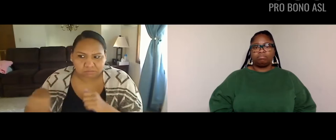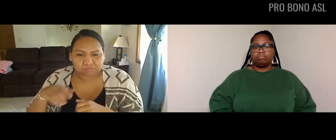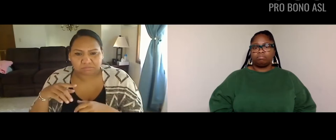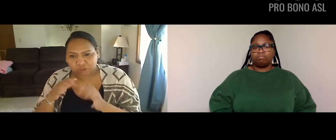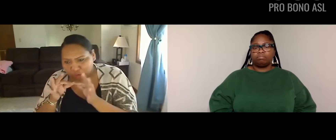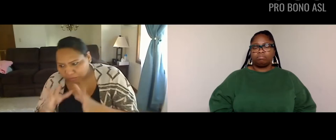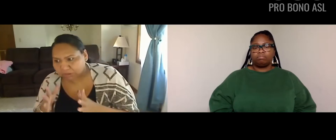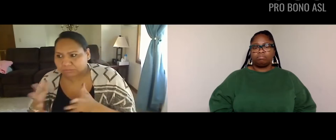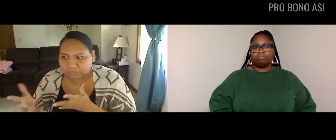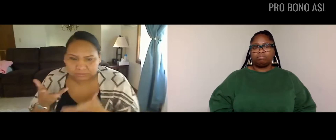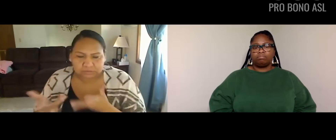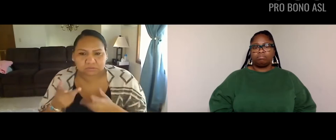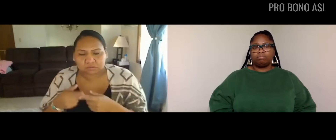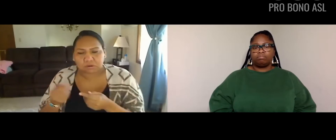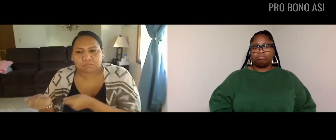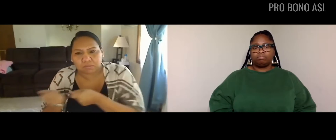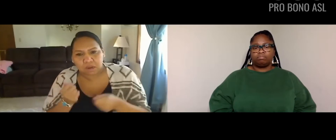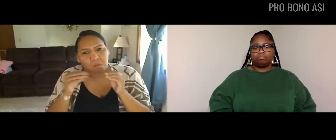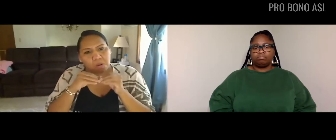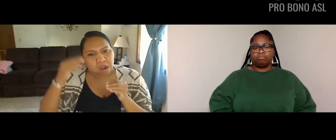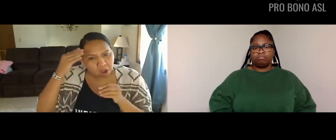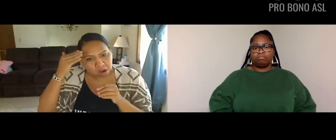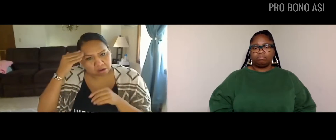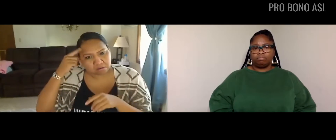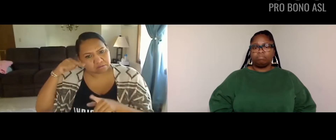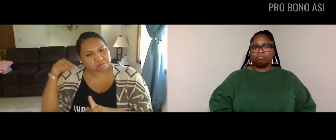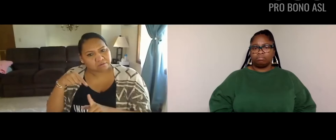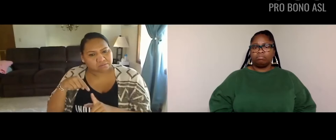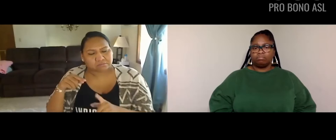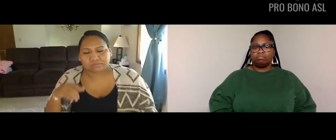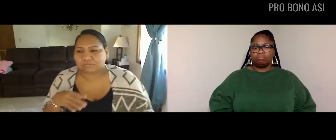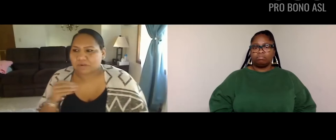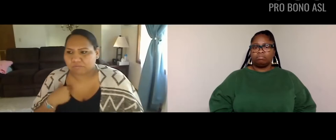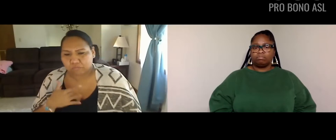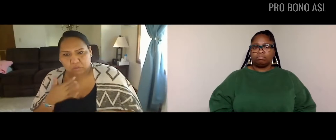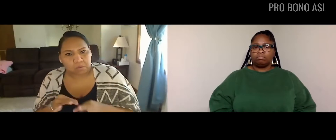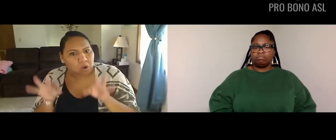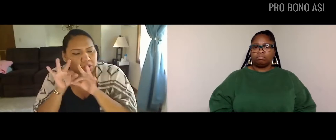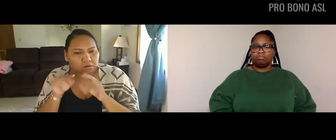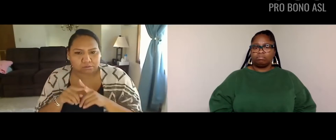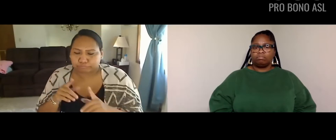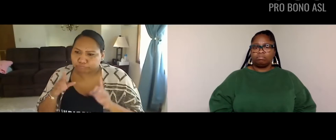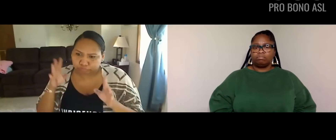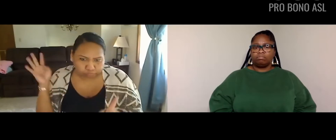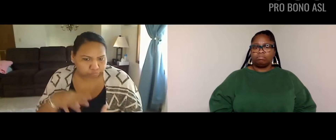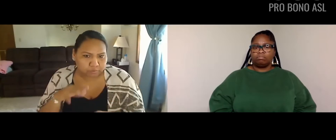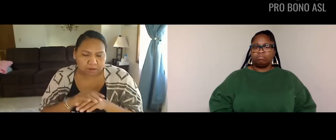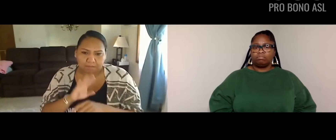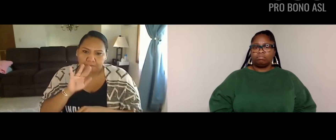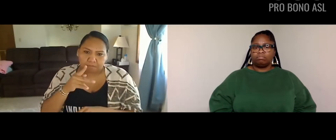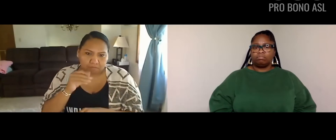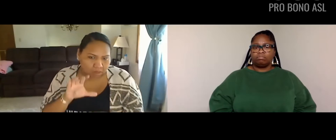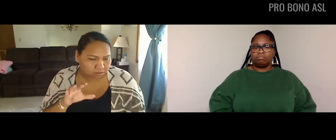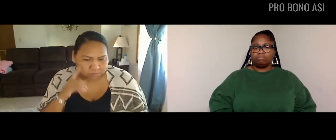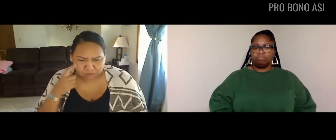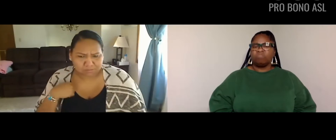We're really behind here in Iowa, especially with the interpreting. So we need more awareness for BIPOC individuals. I